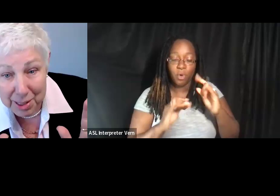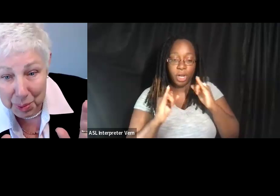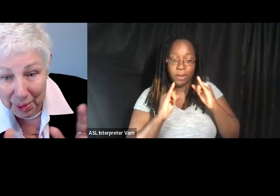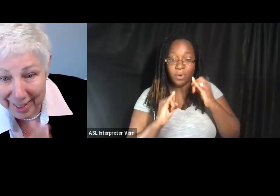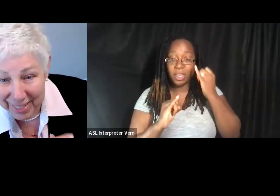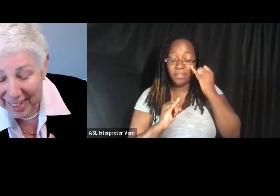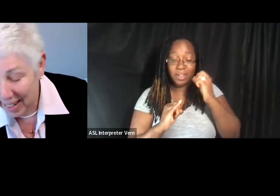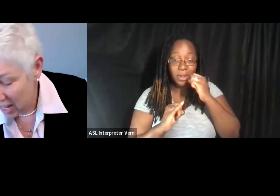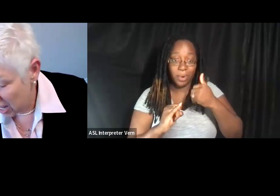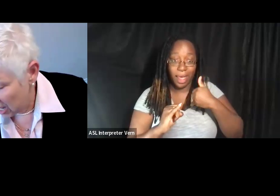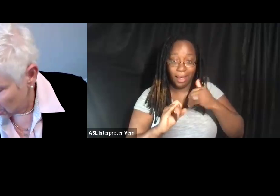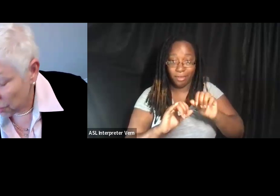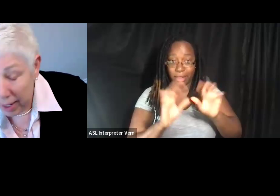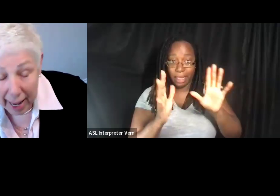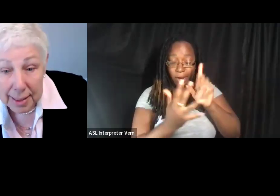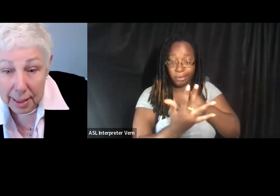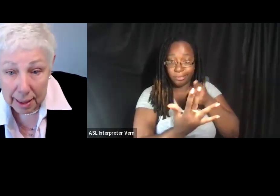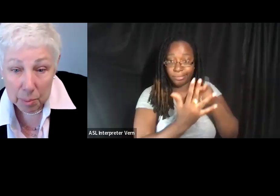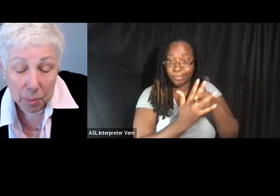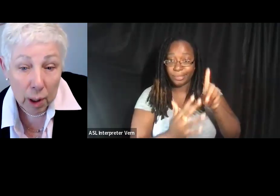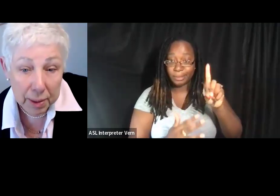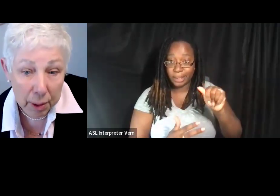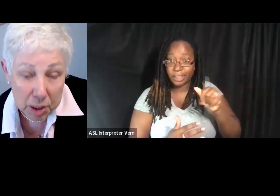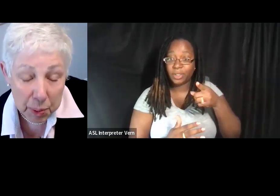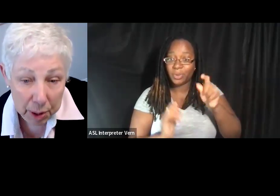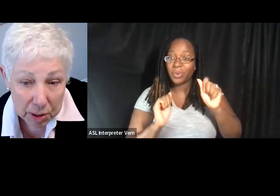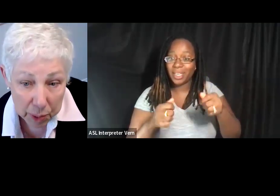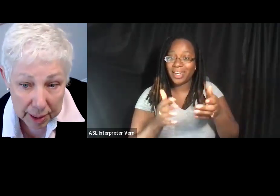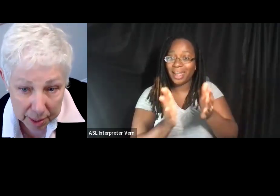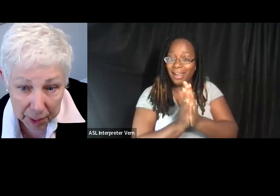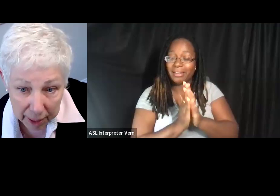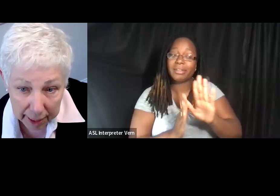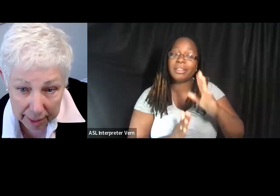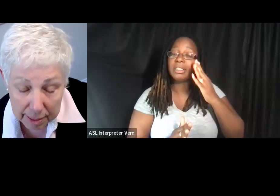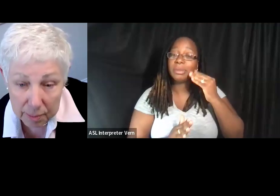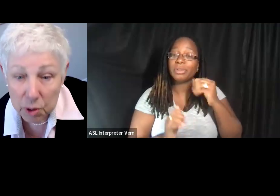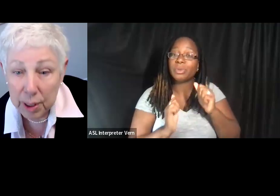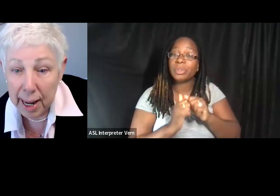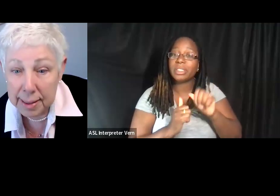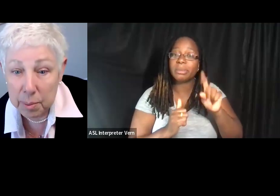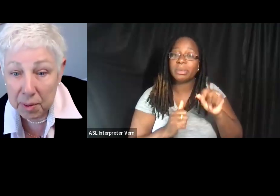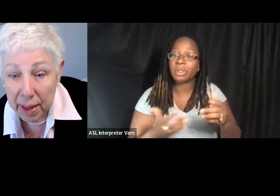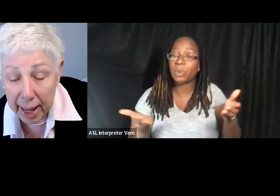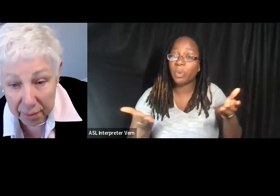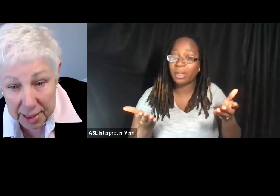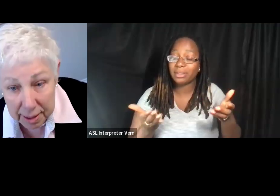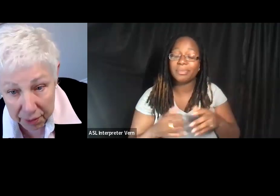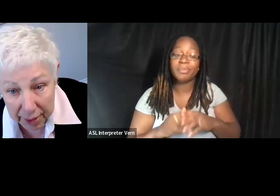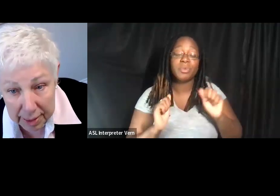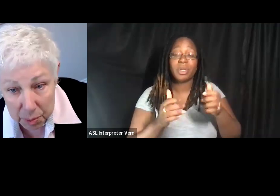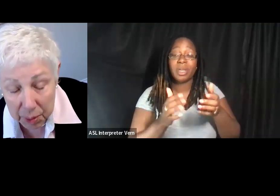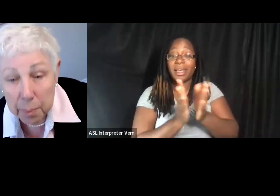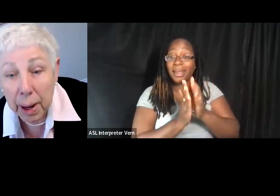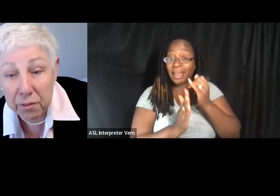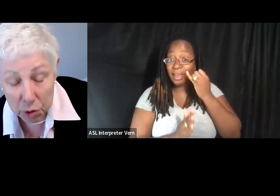obvious disability, right? You can ask them what their experience with disability is. You can ask them if they have a